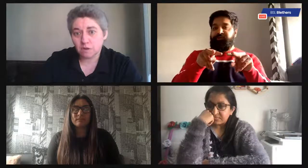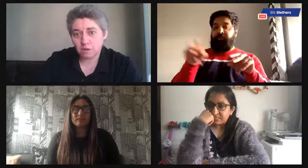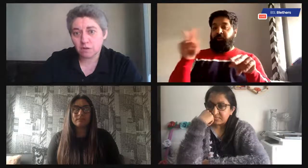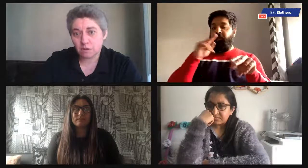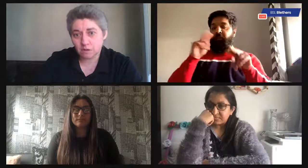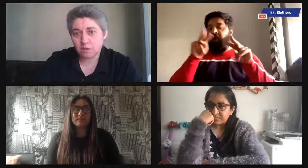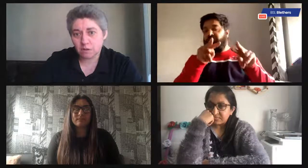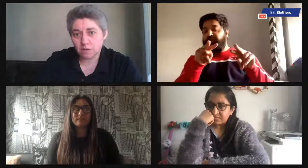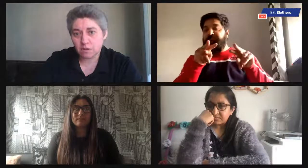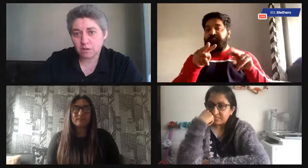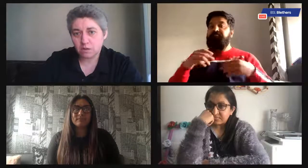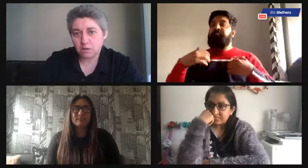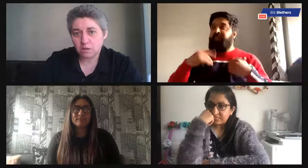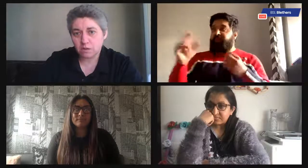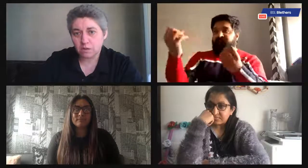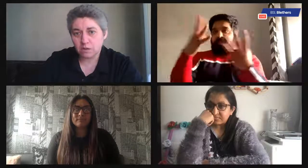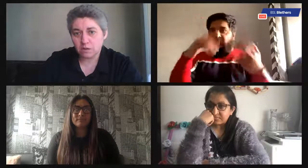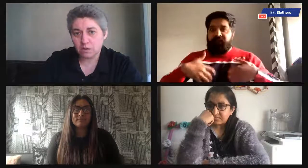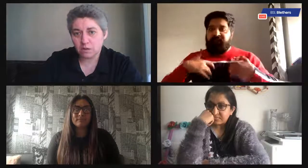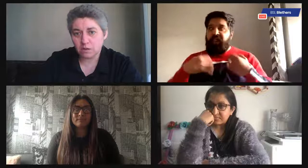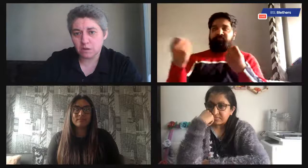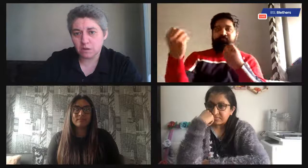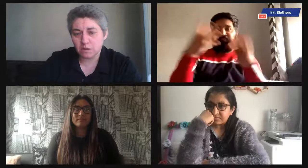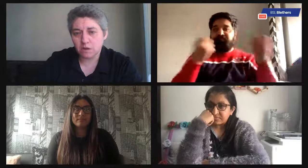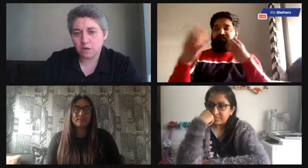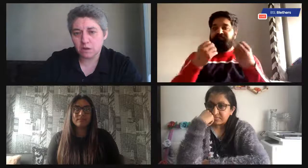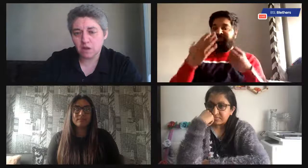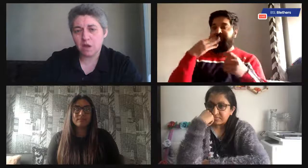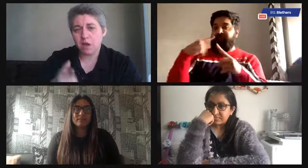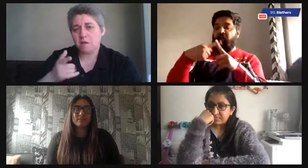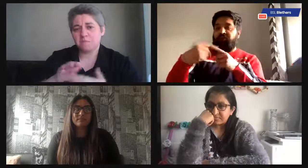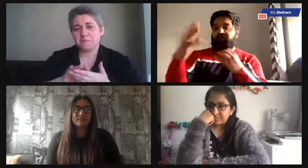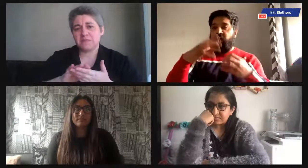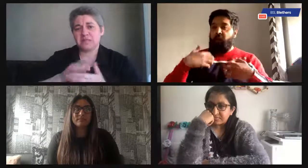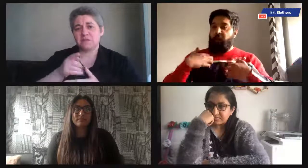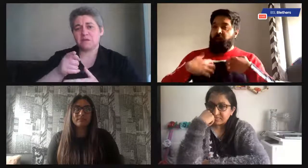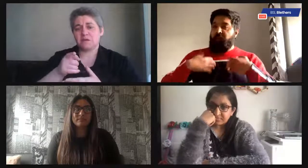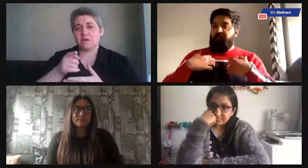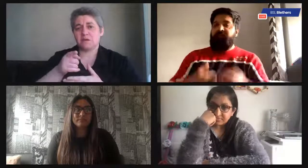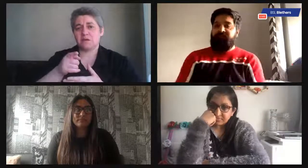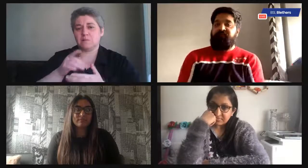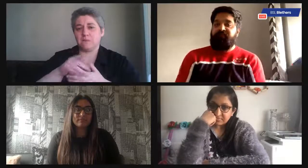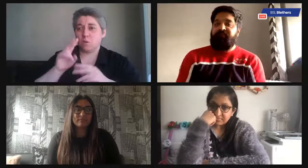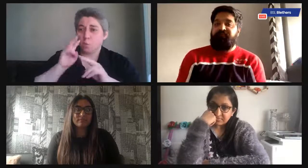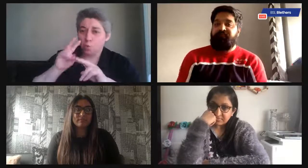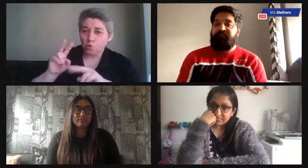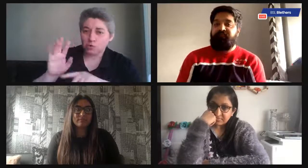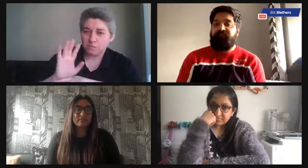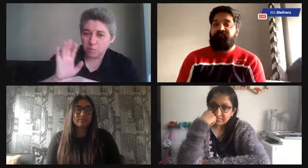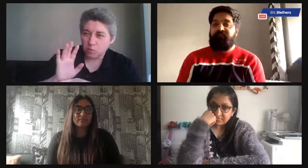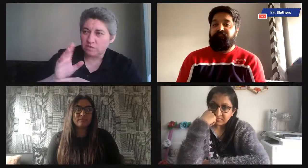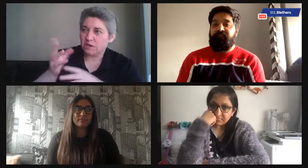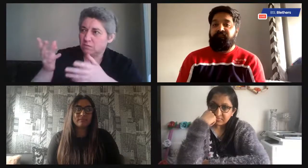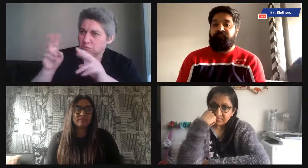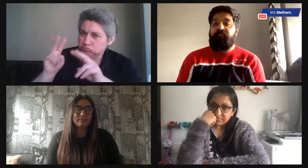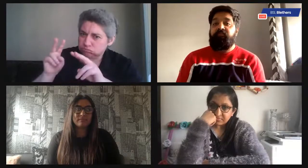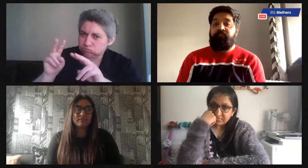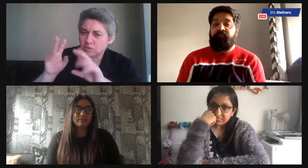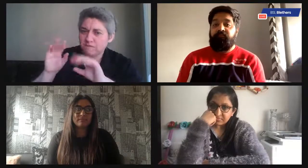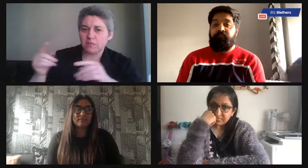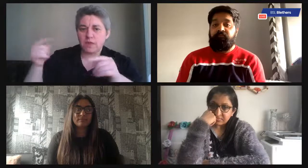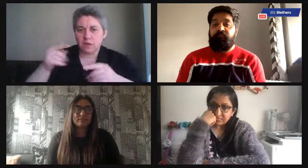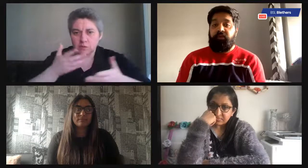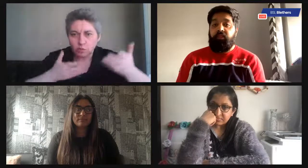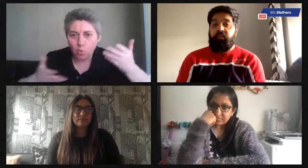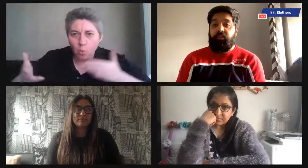in the community, and it makes us realize about that we've got a responsibility too. So that real live information is